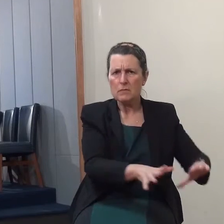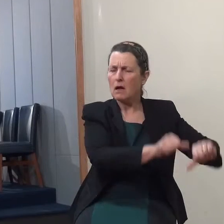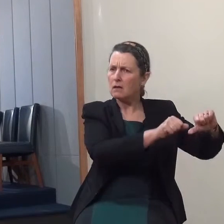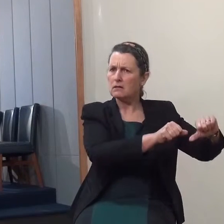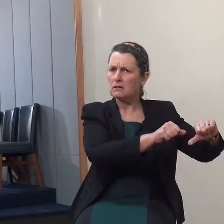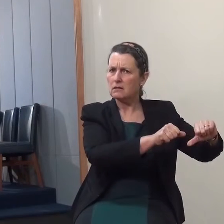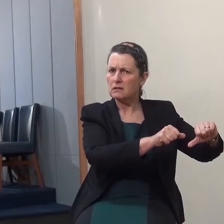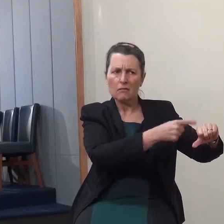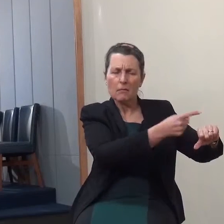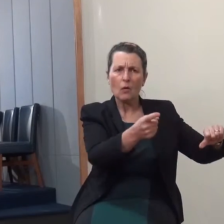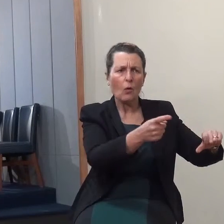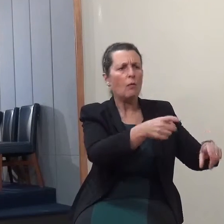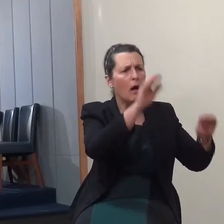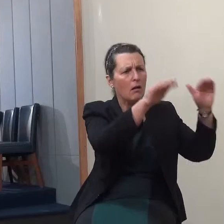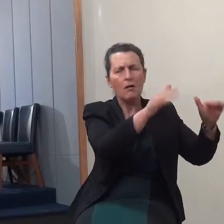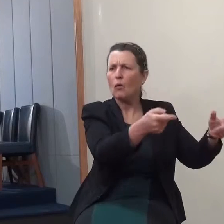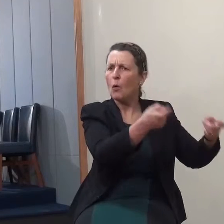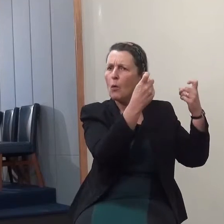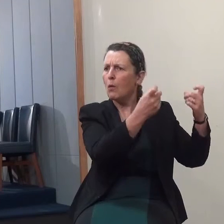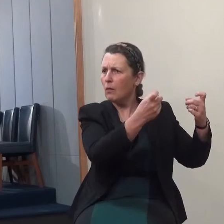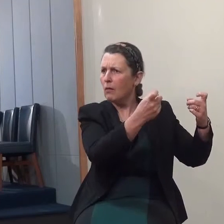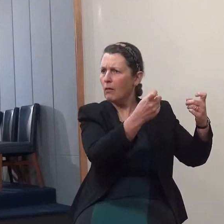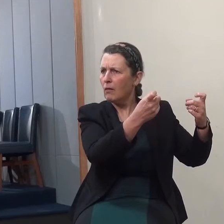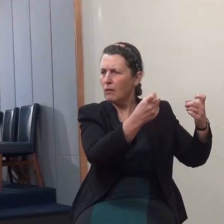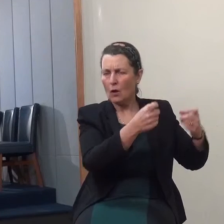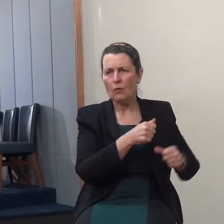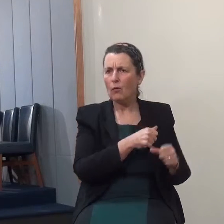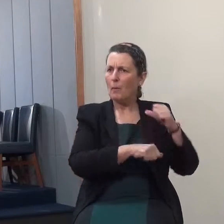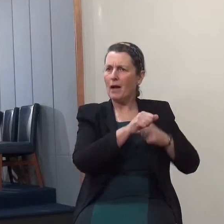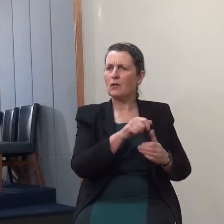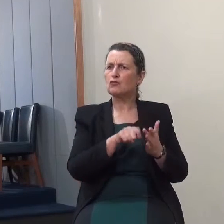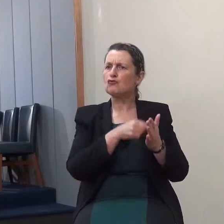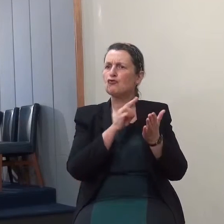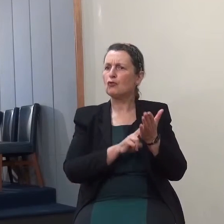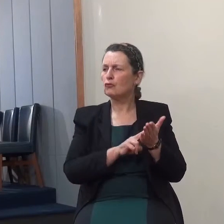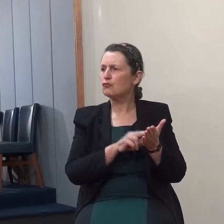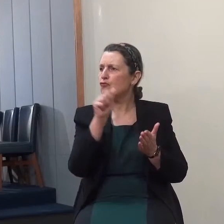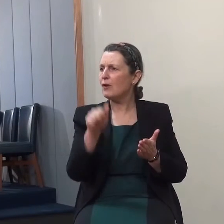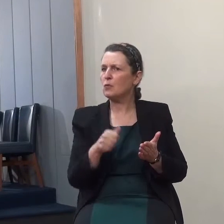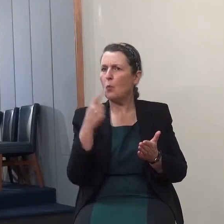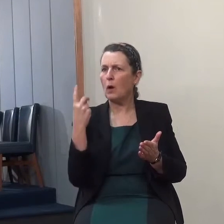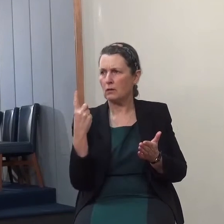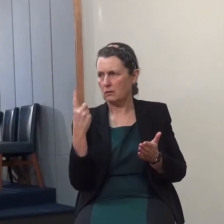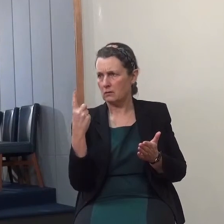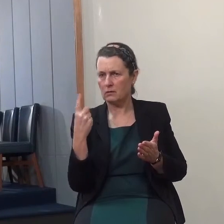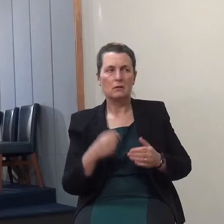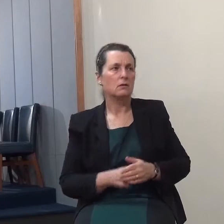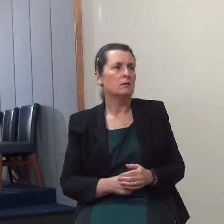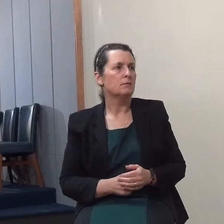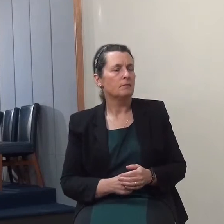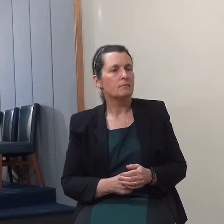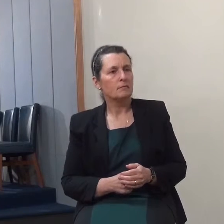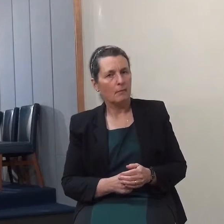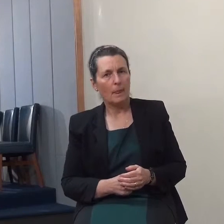calling. So first of all, if you could turn back to John's Gospel, chapter 1, and we'll look